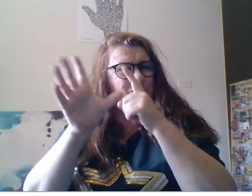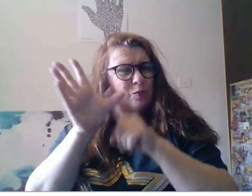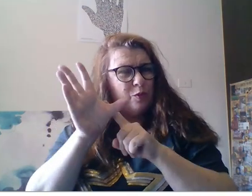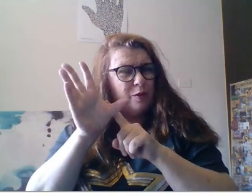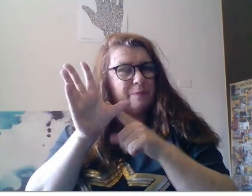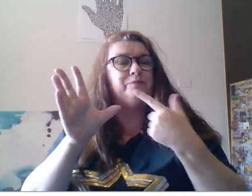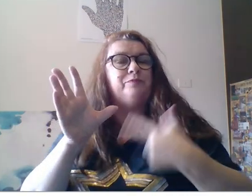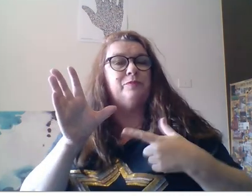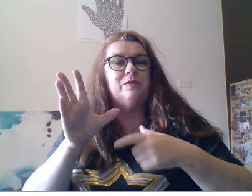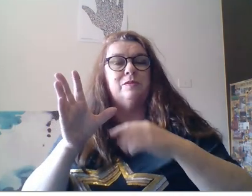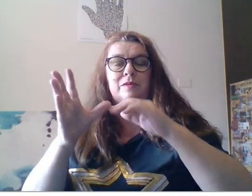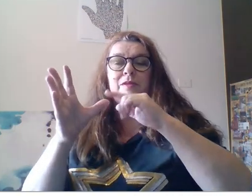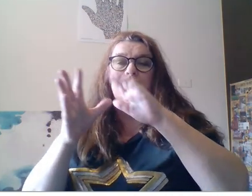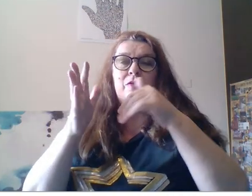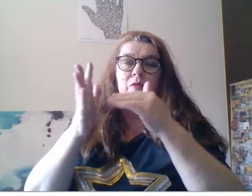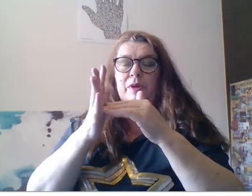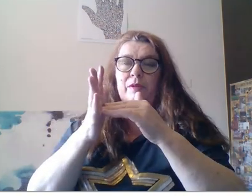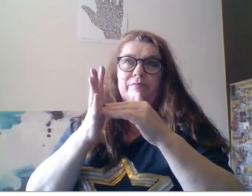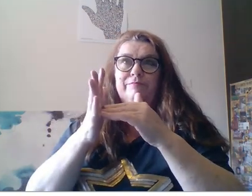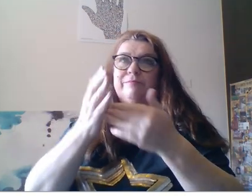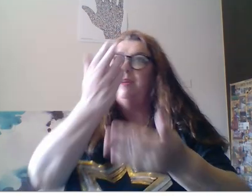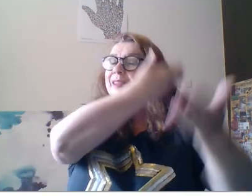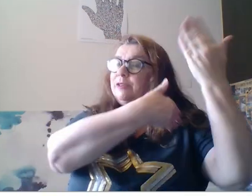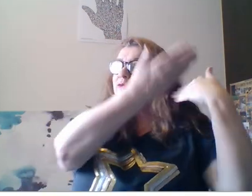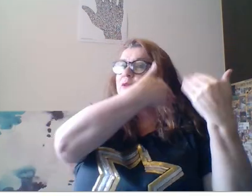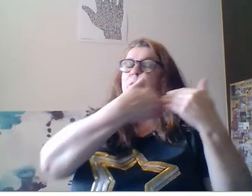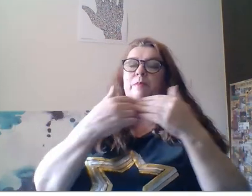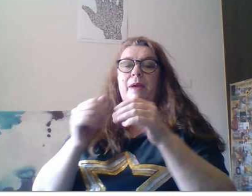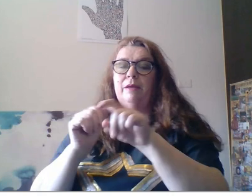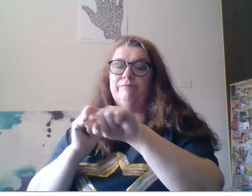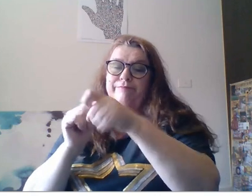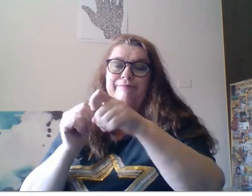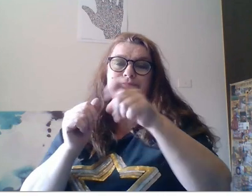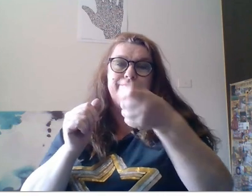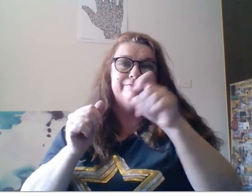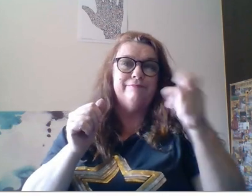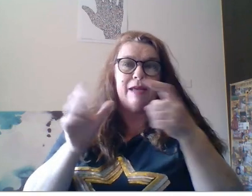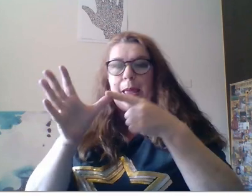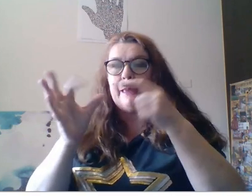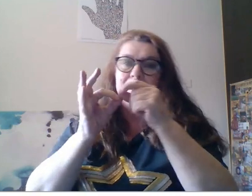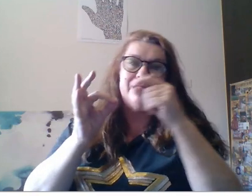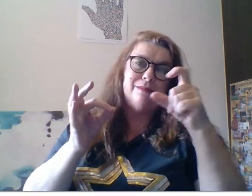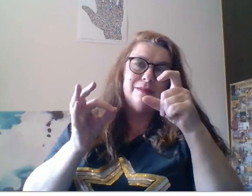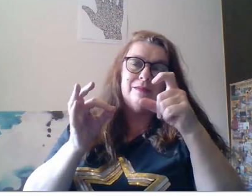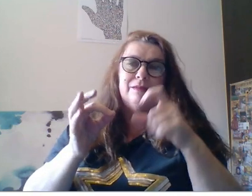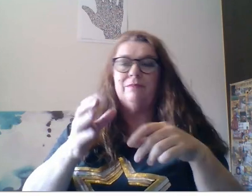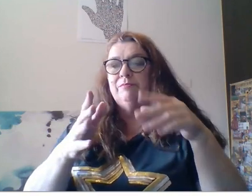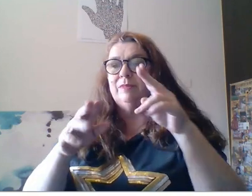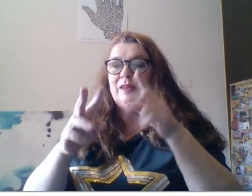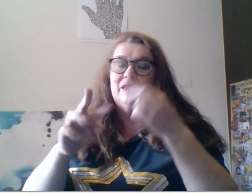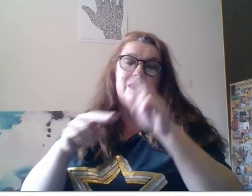why is it xy because traditionally we have the alphabet in or